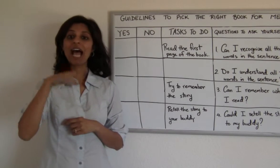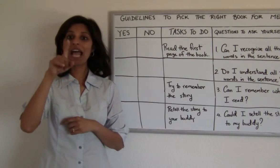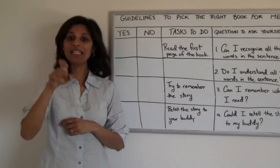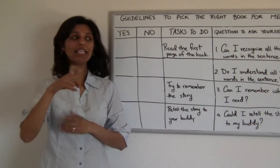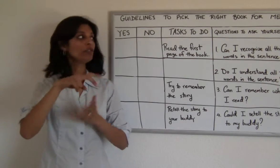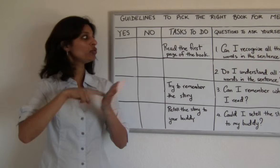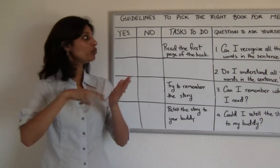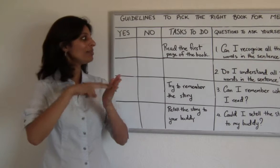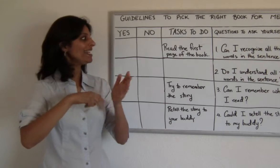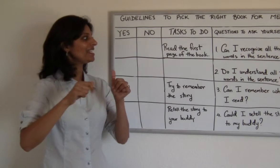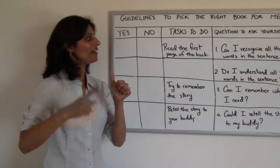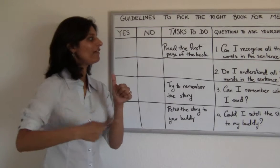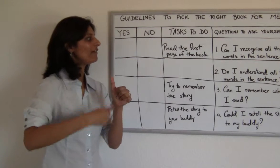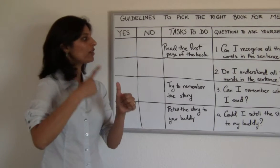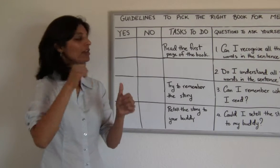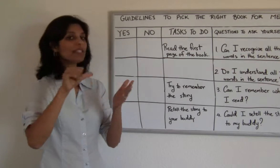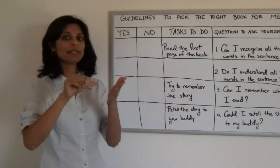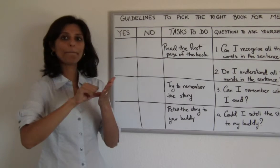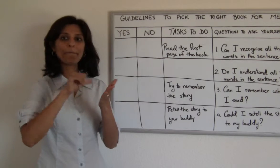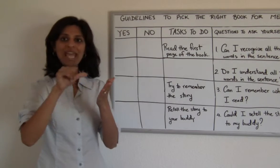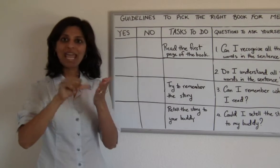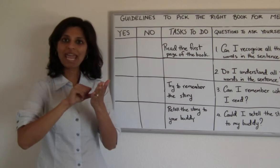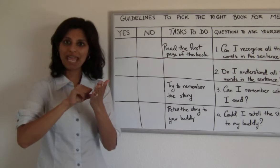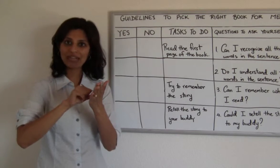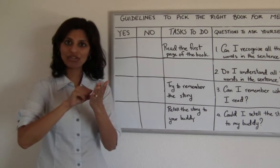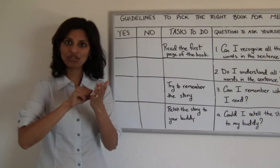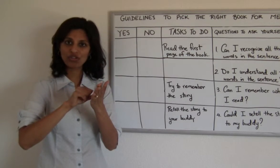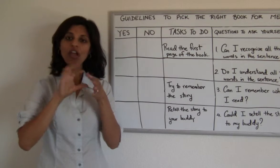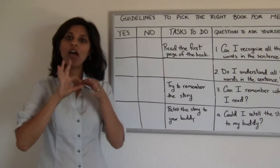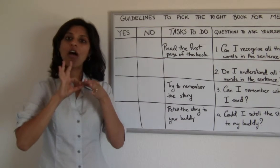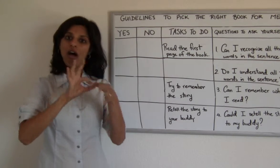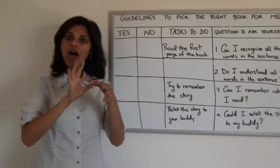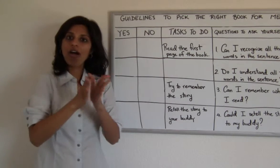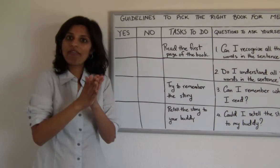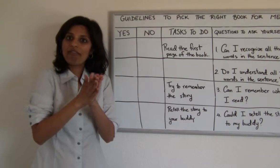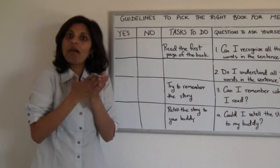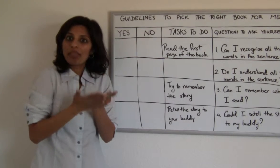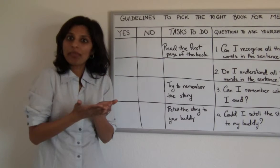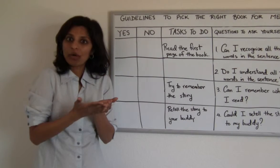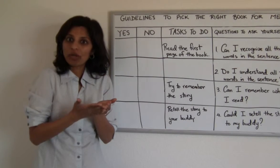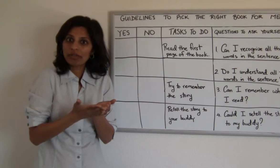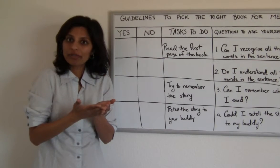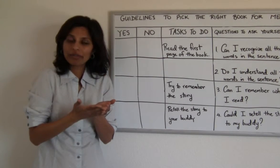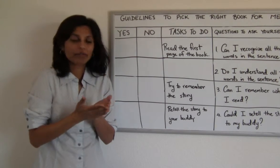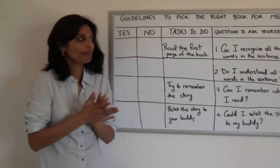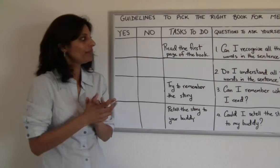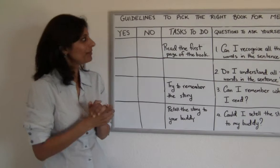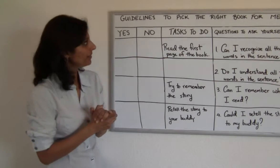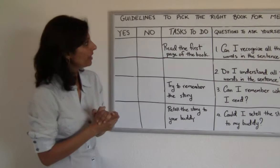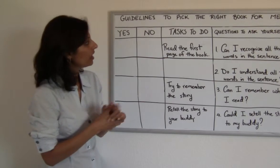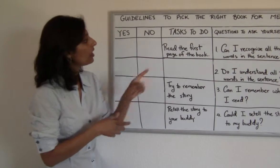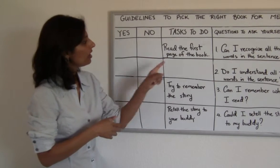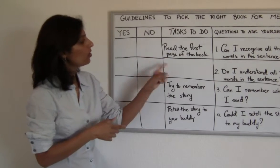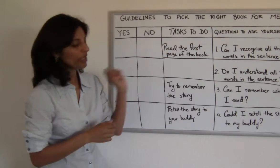I need to read the first page of the book.